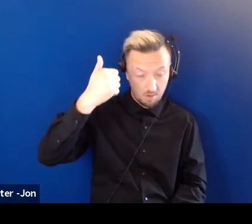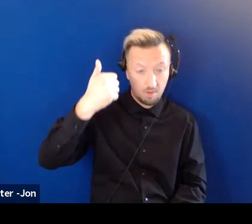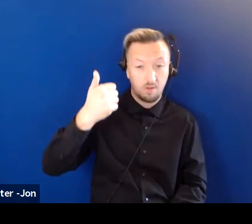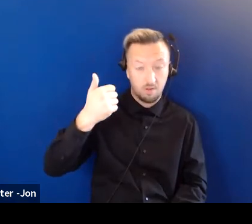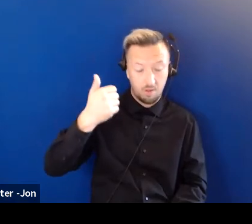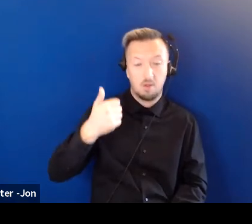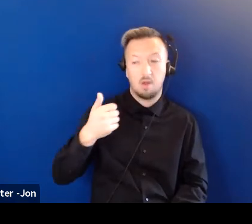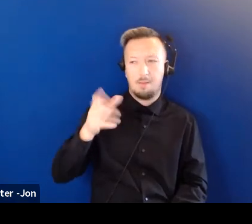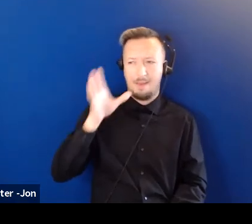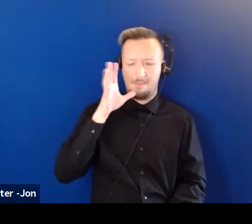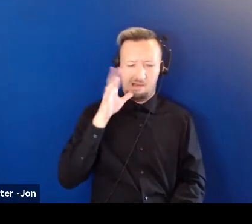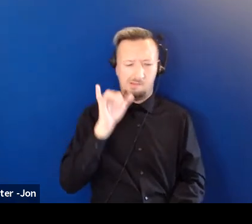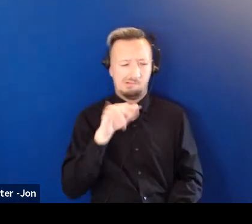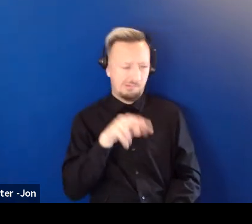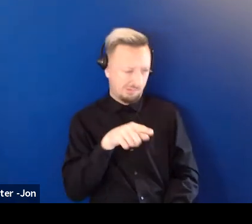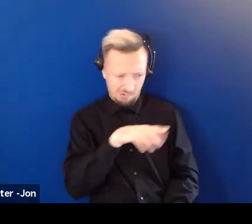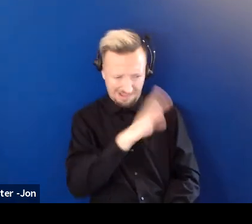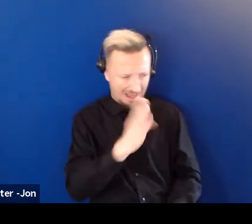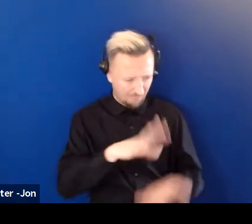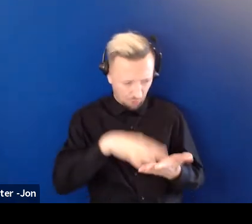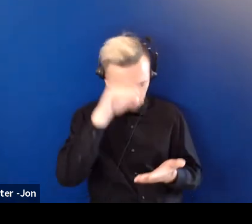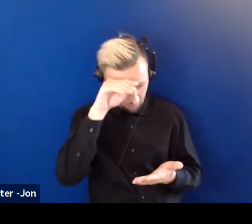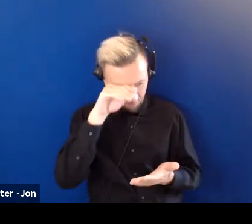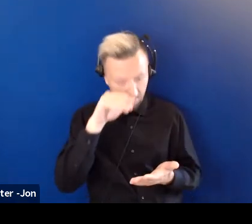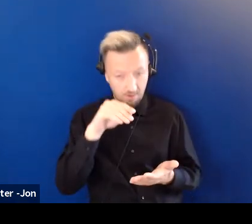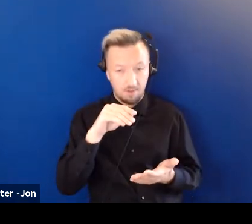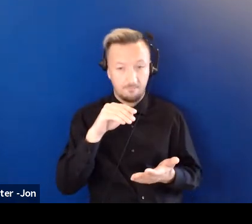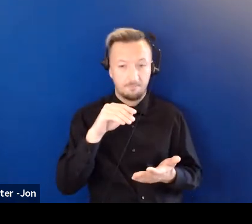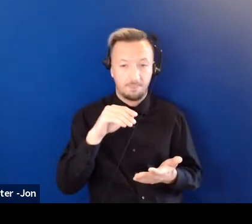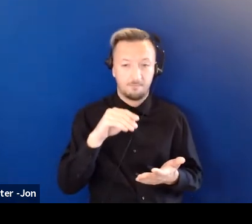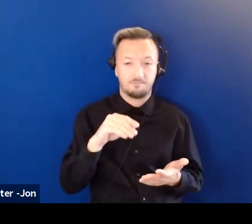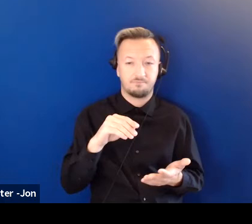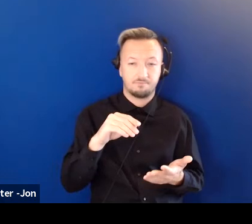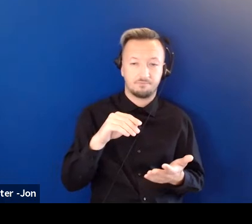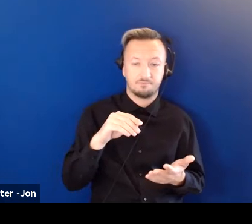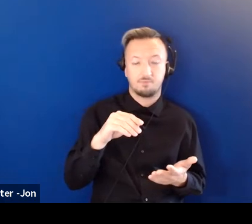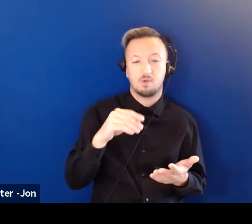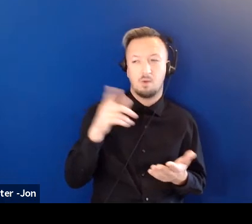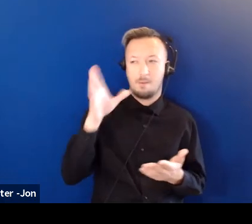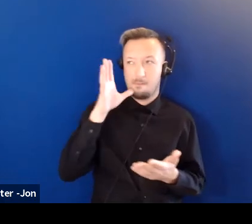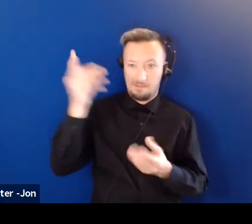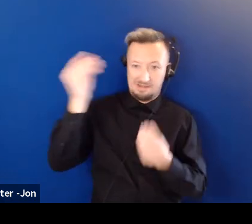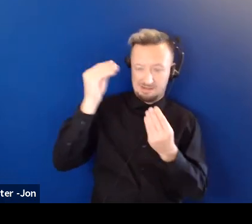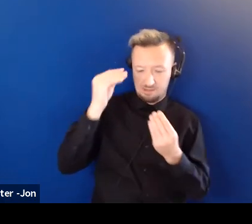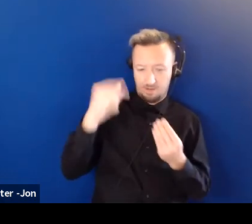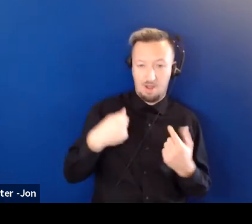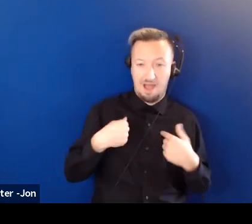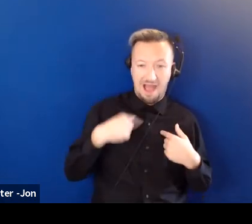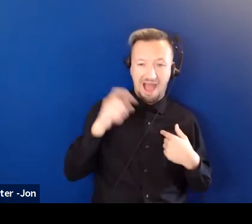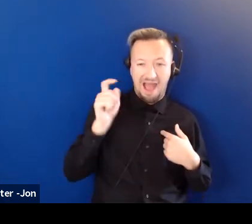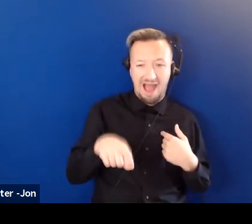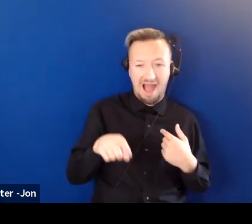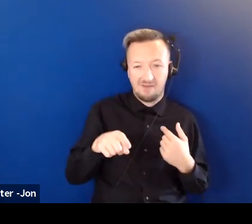to teach this to me. And so we developed something where I would call in to like this automatic phone messenger. I'm